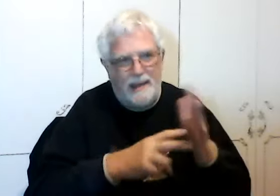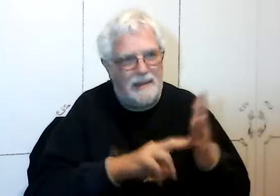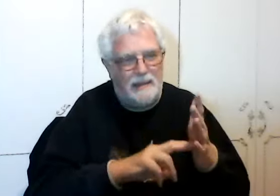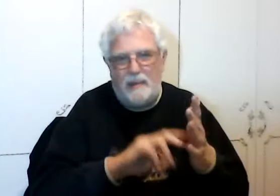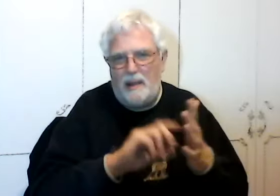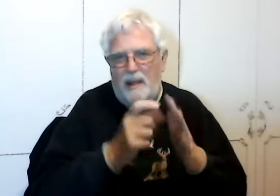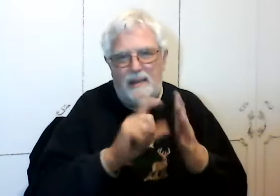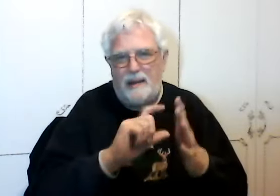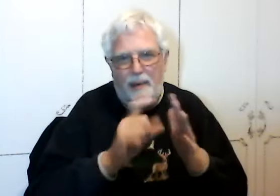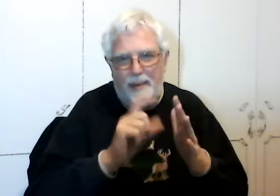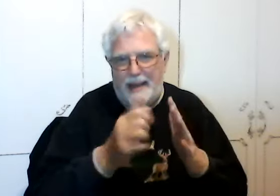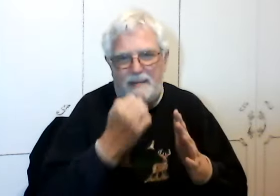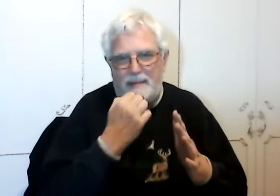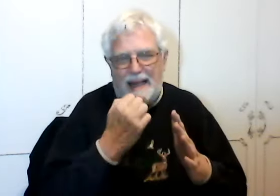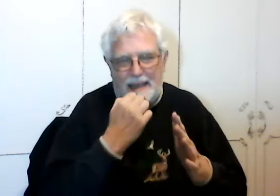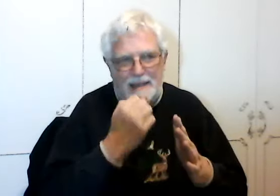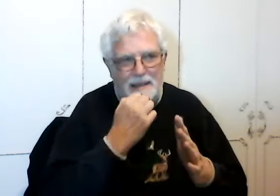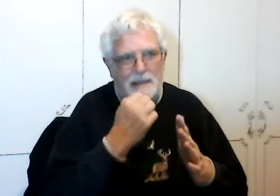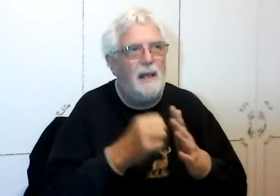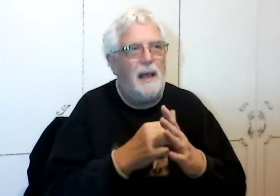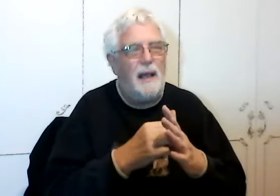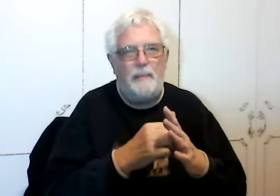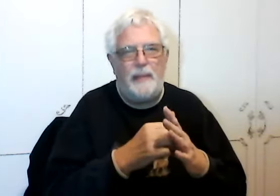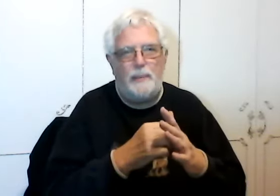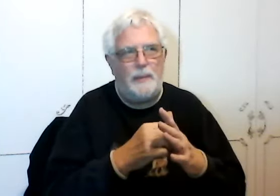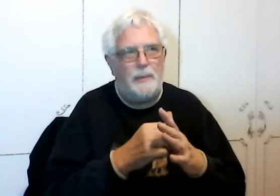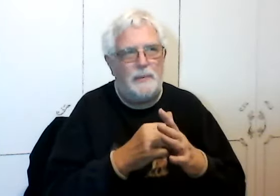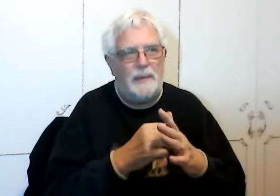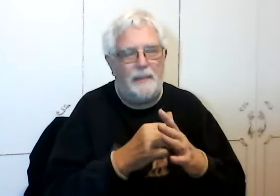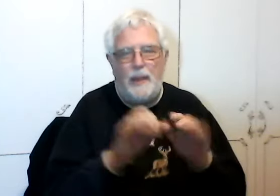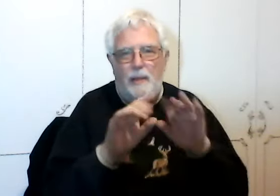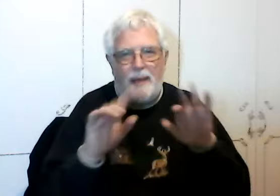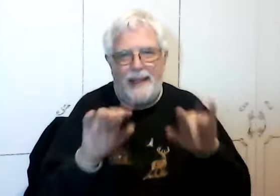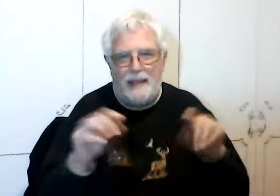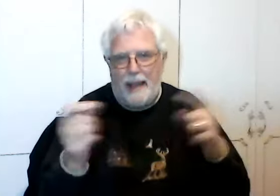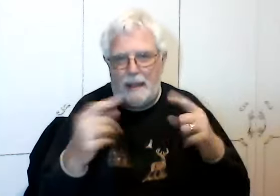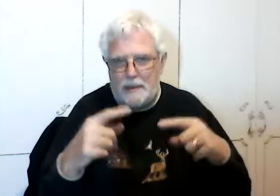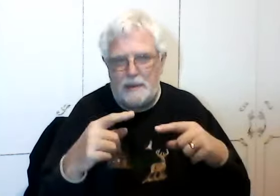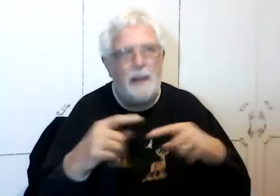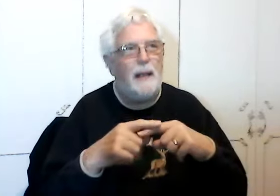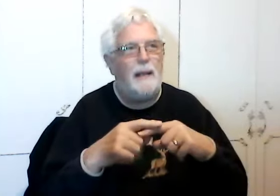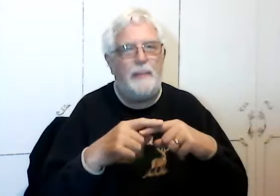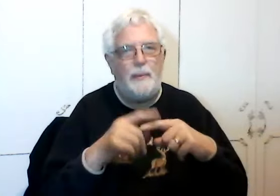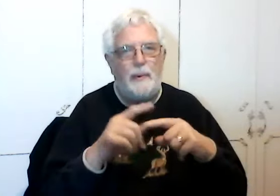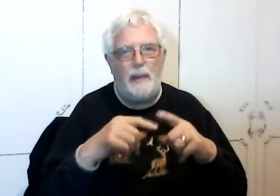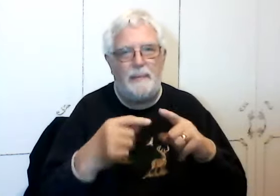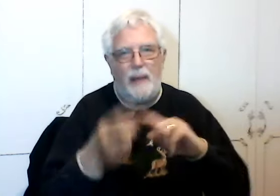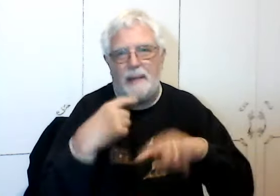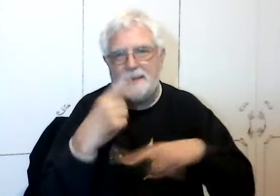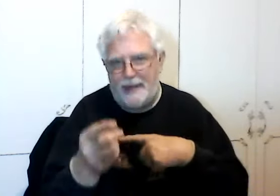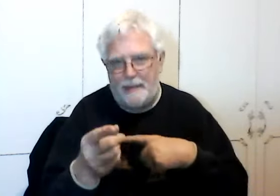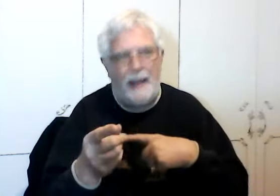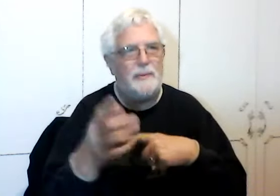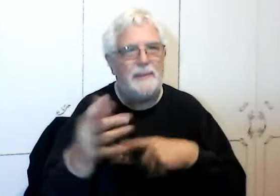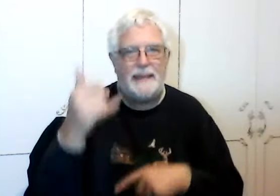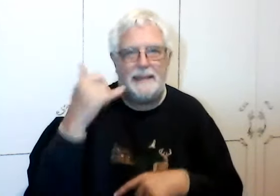the diary, the dates. They will write emails. They will answer emails. They take